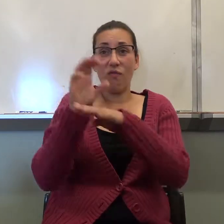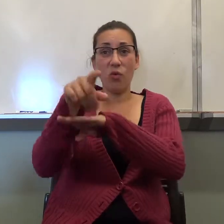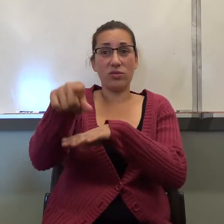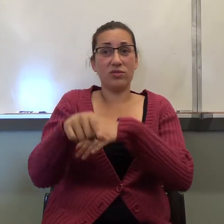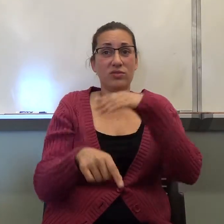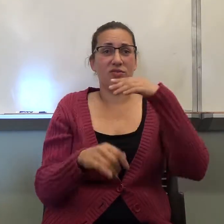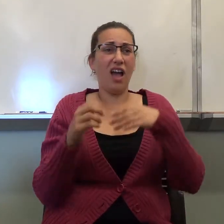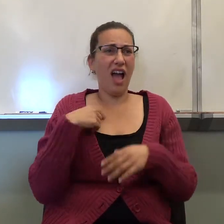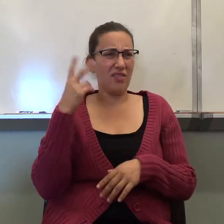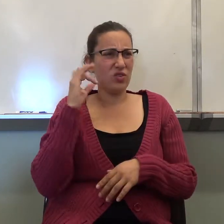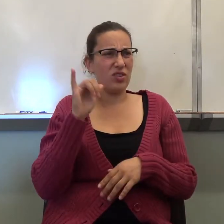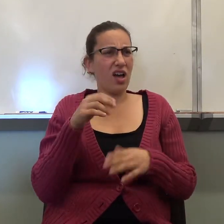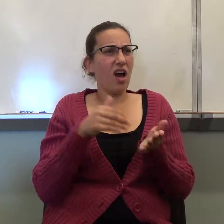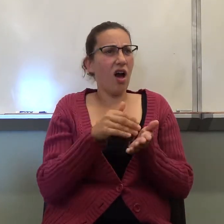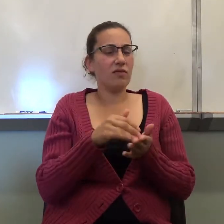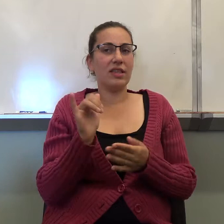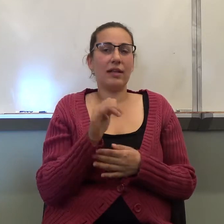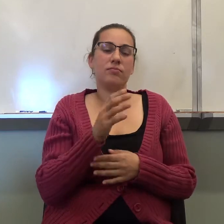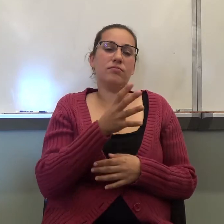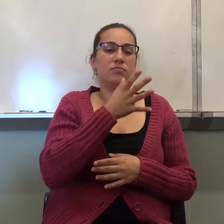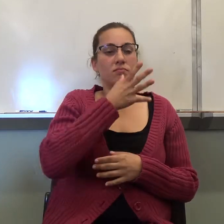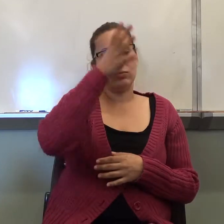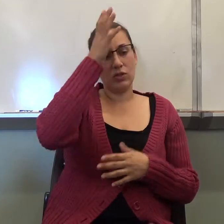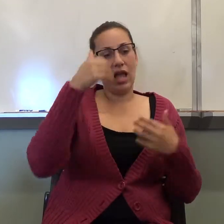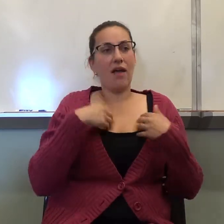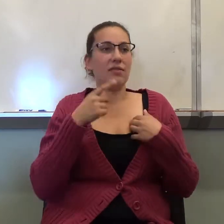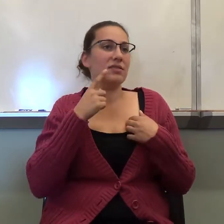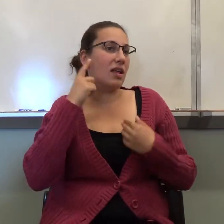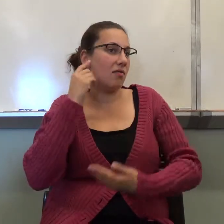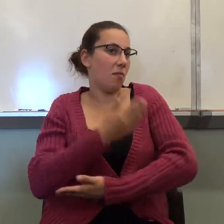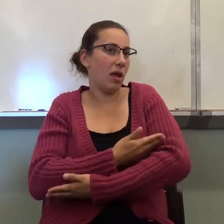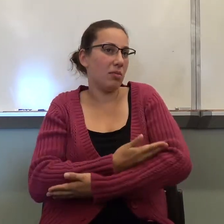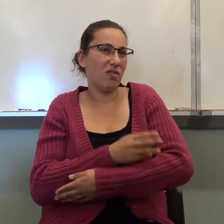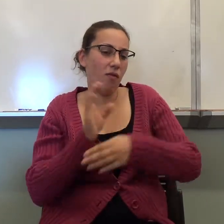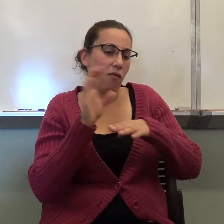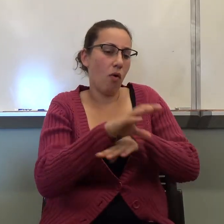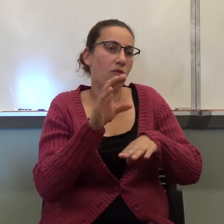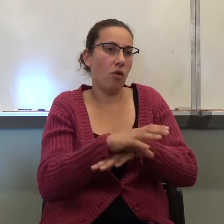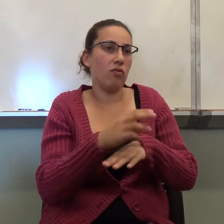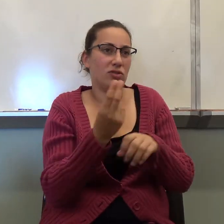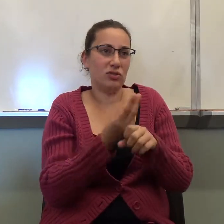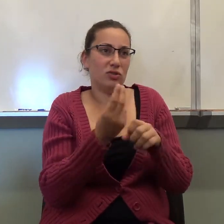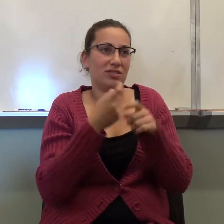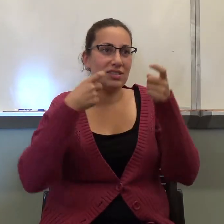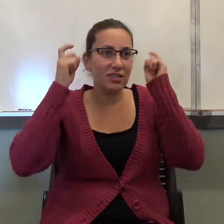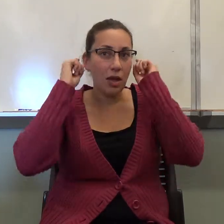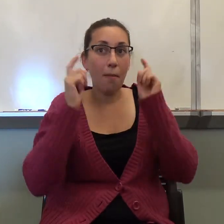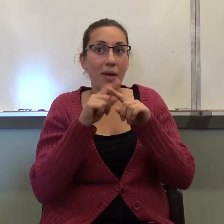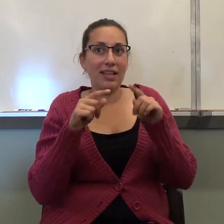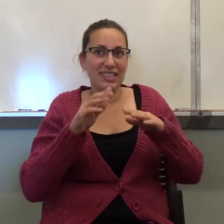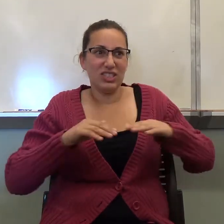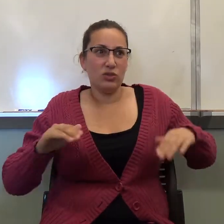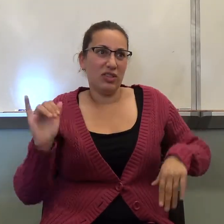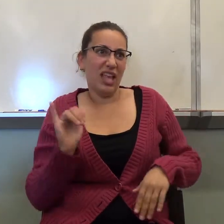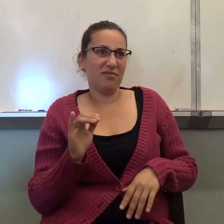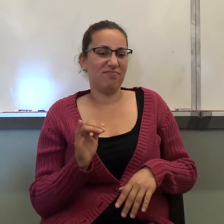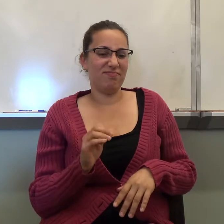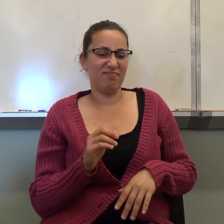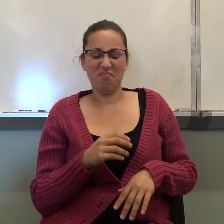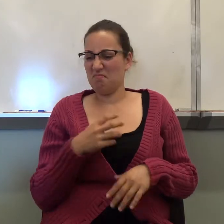C is equal to A times B plus A times C. In other